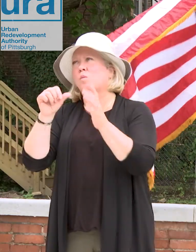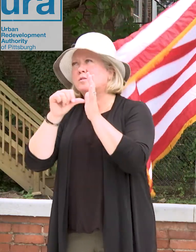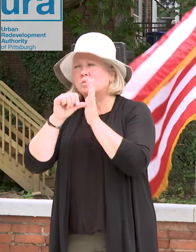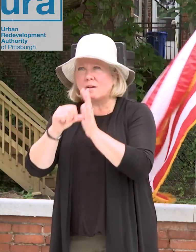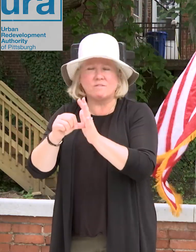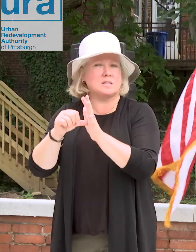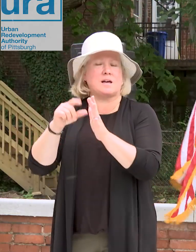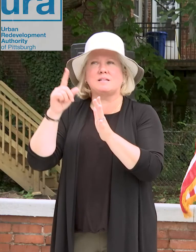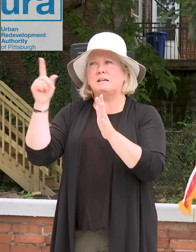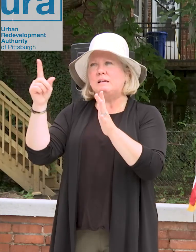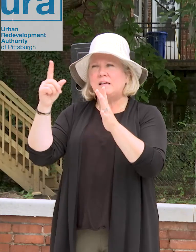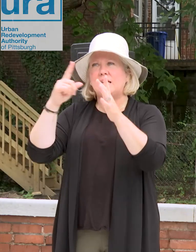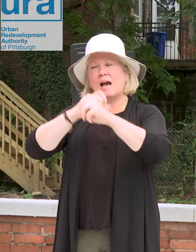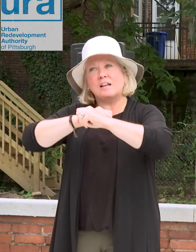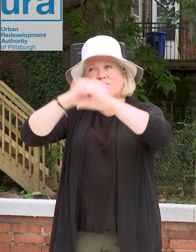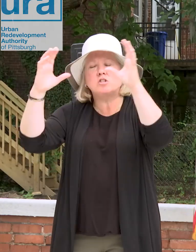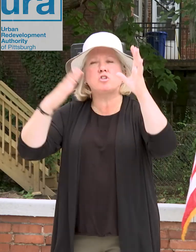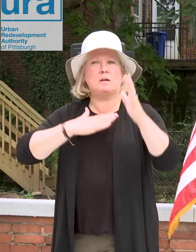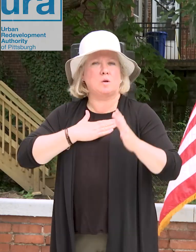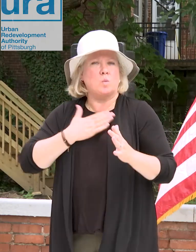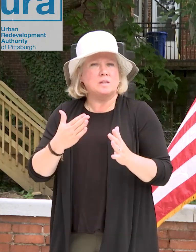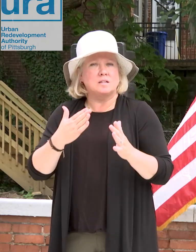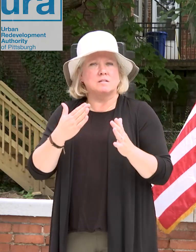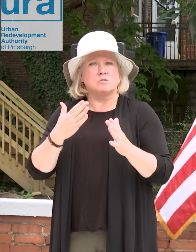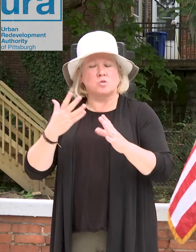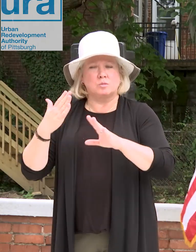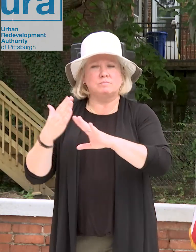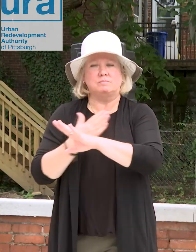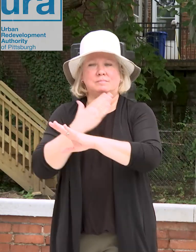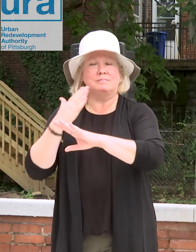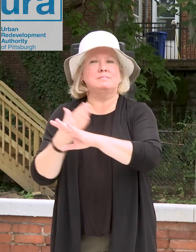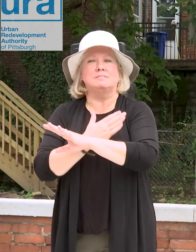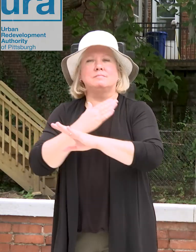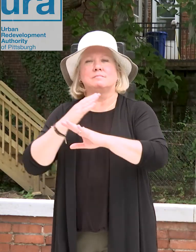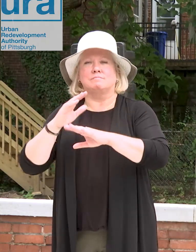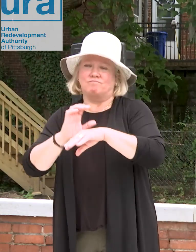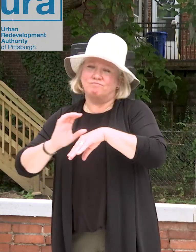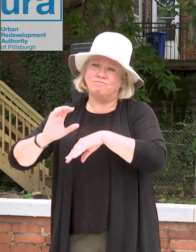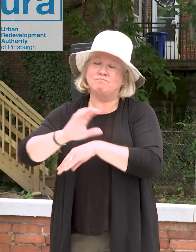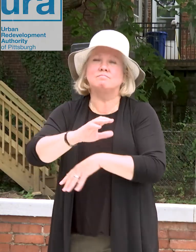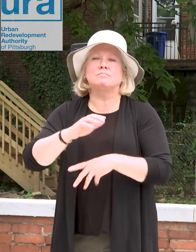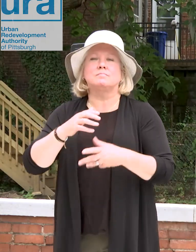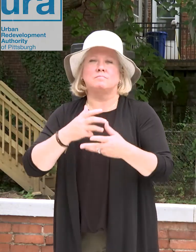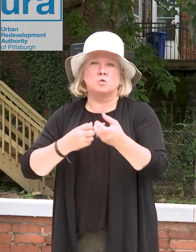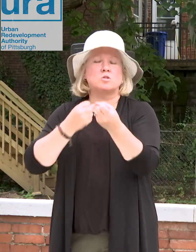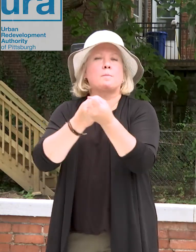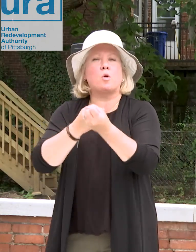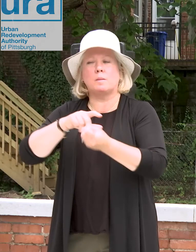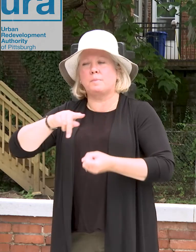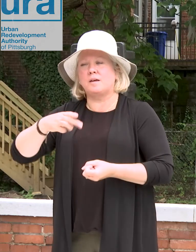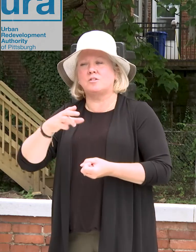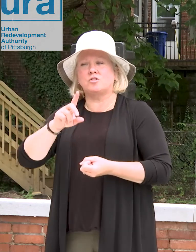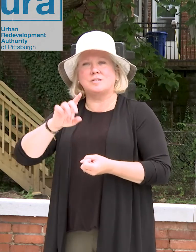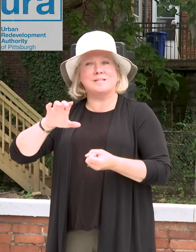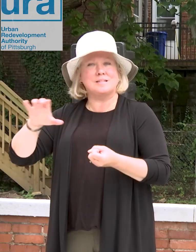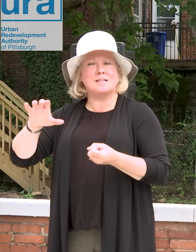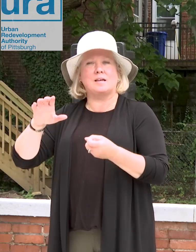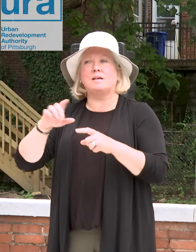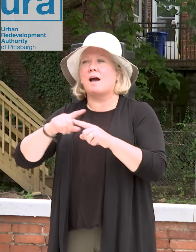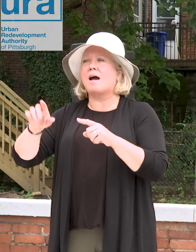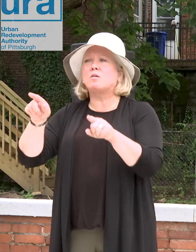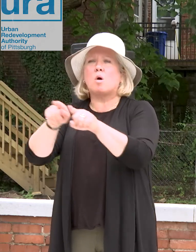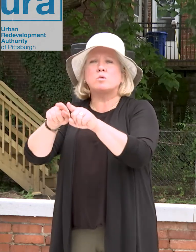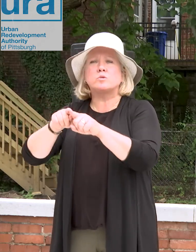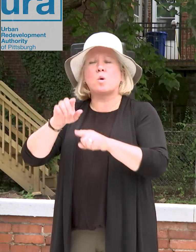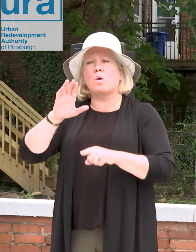and vision to revitalize the PHDC, to infuse new life into the PHDC, we would not be here today. And last but certainly not least,